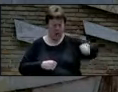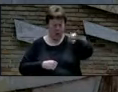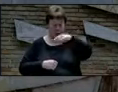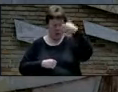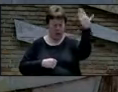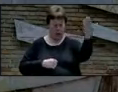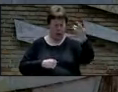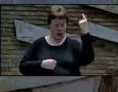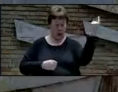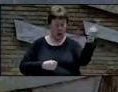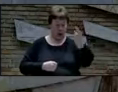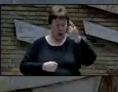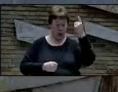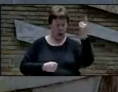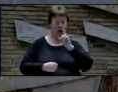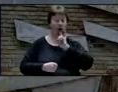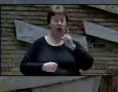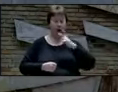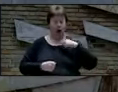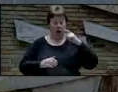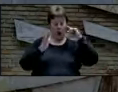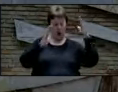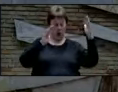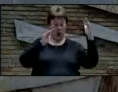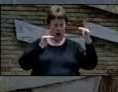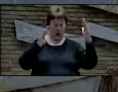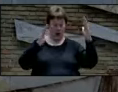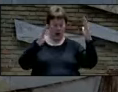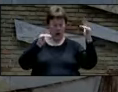alone are my